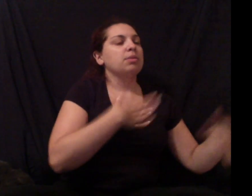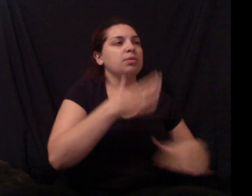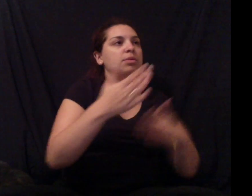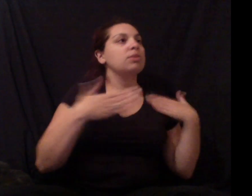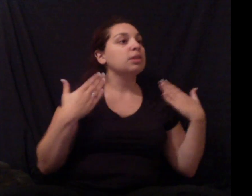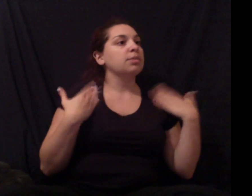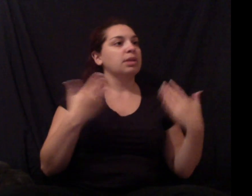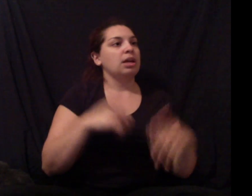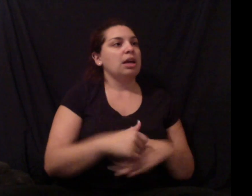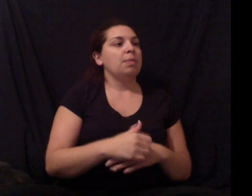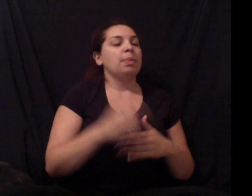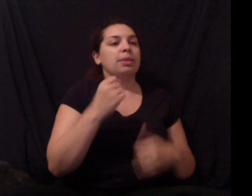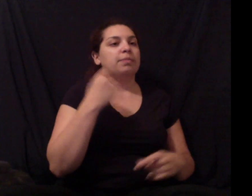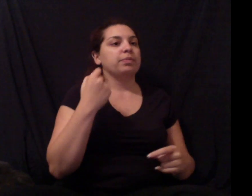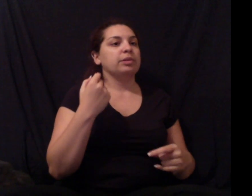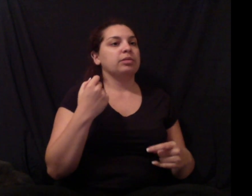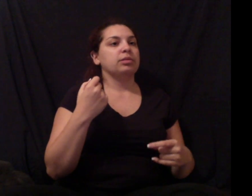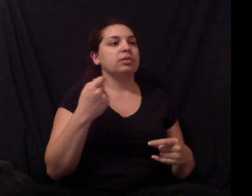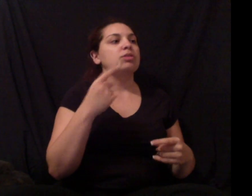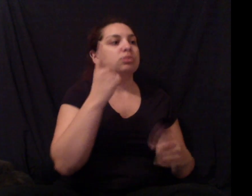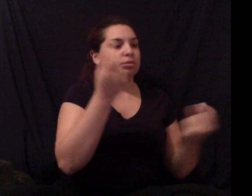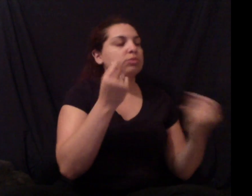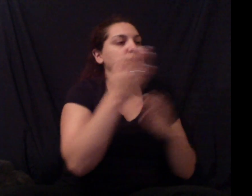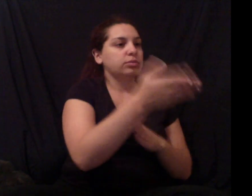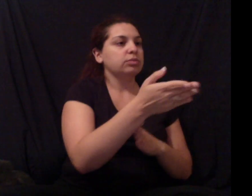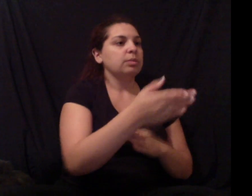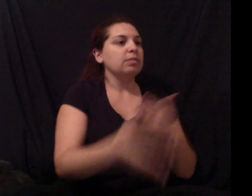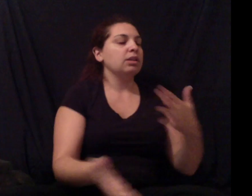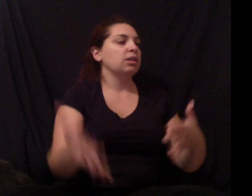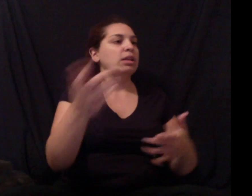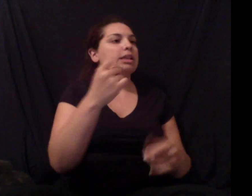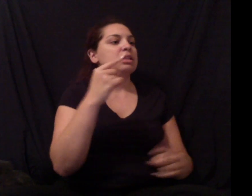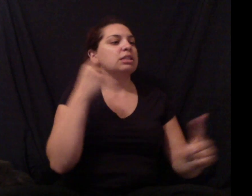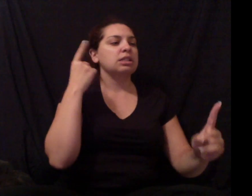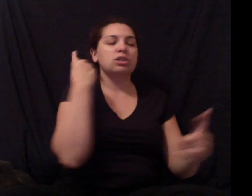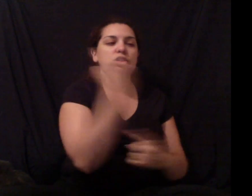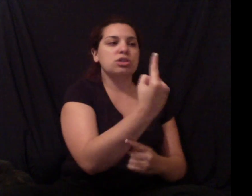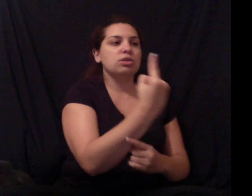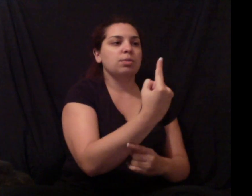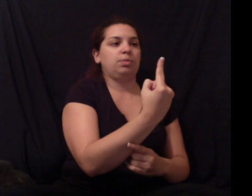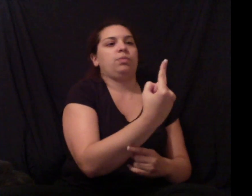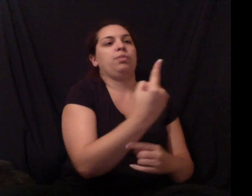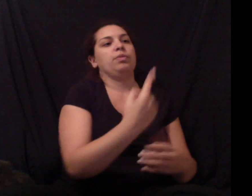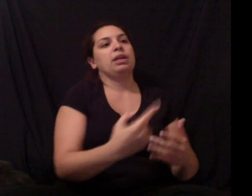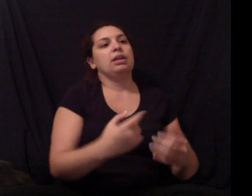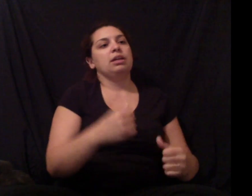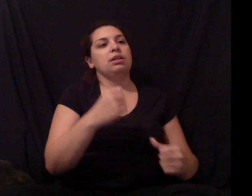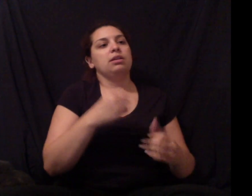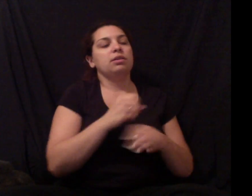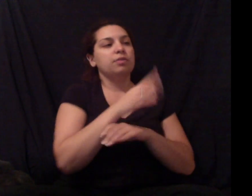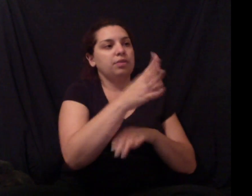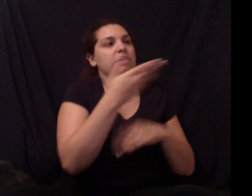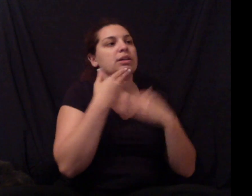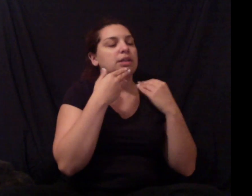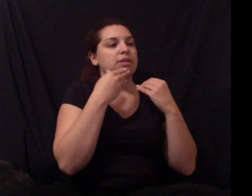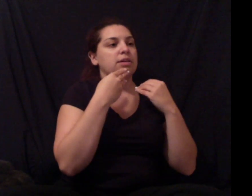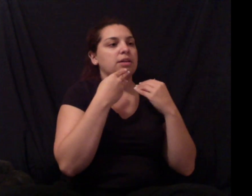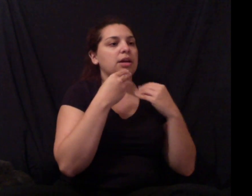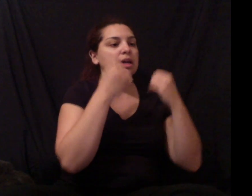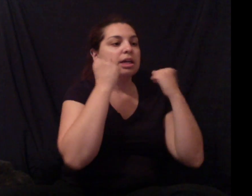it. That is the number one piece of advice I can give to anyone wanting to do, anything. Their preconceived